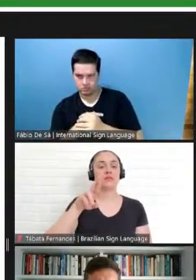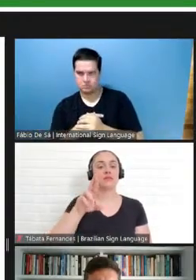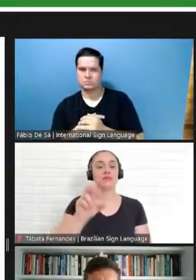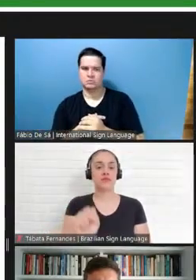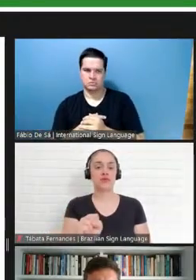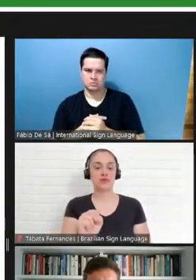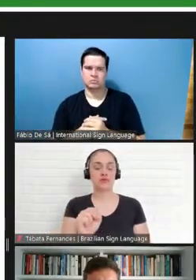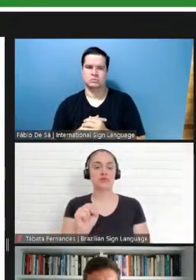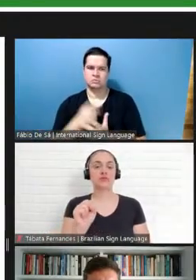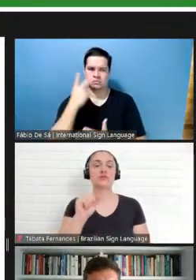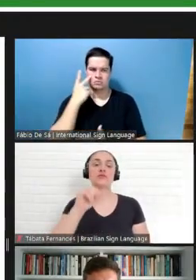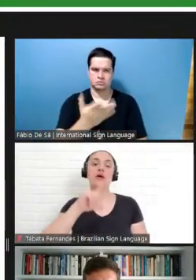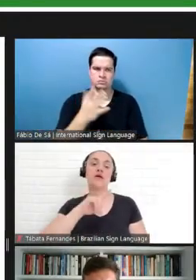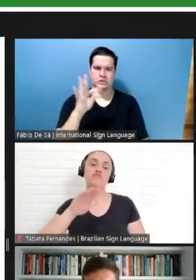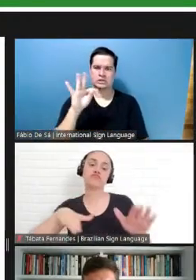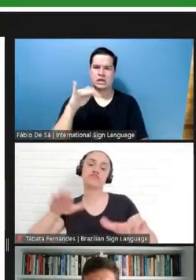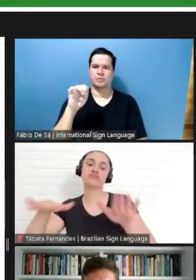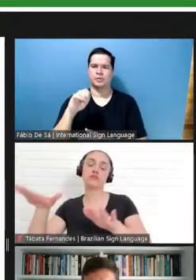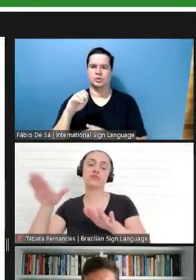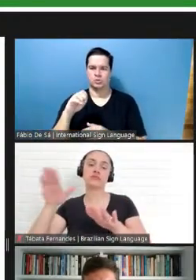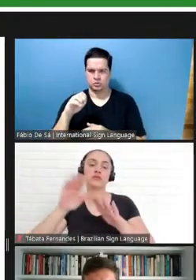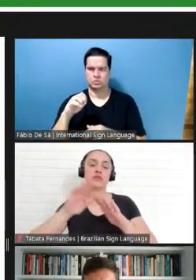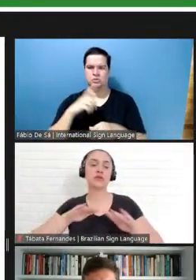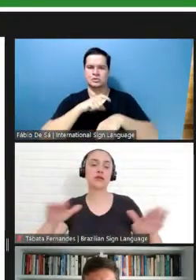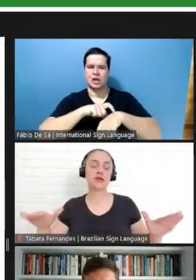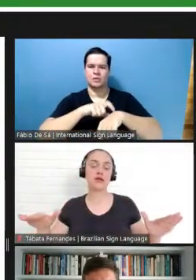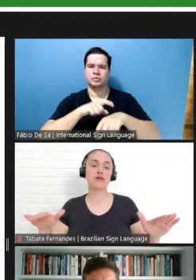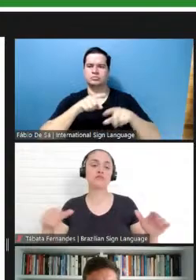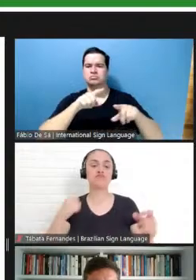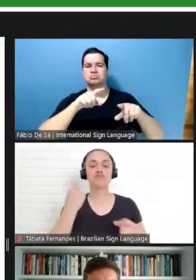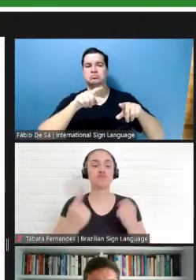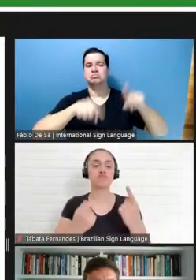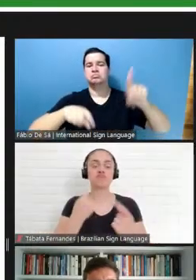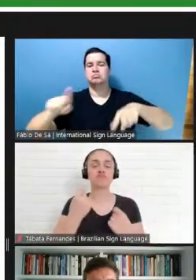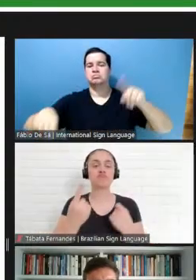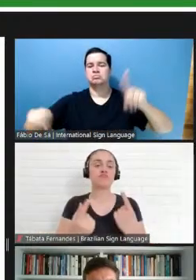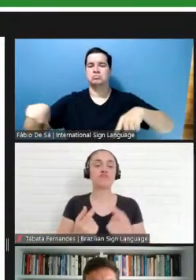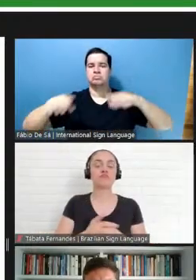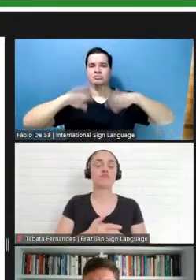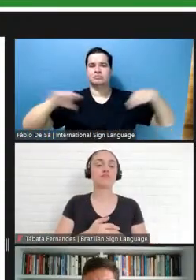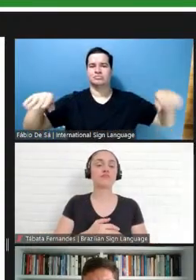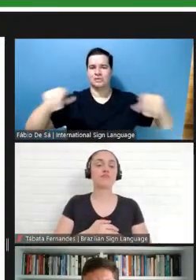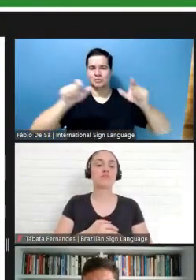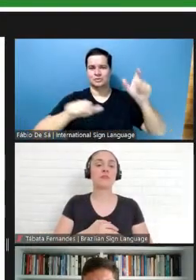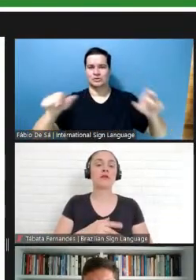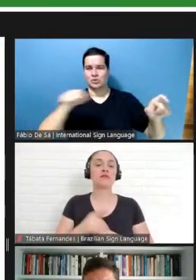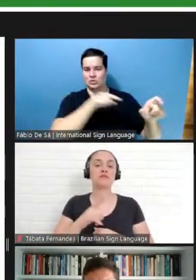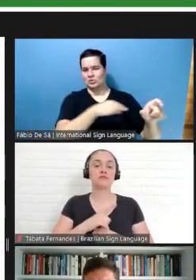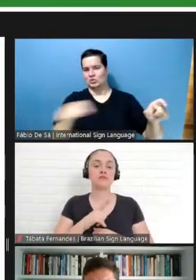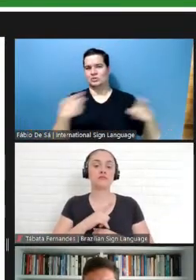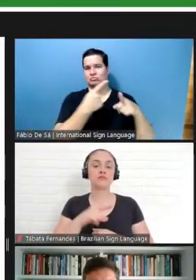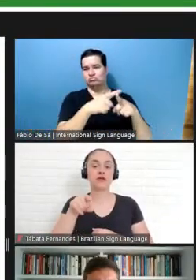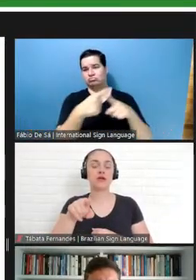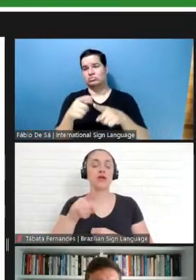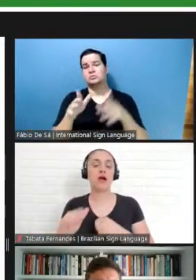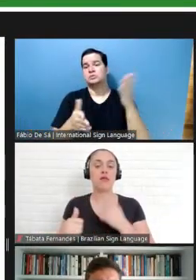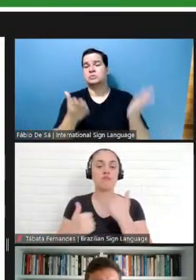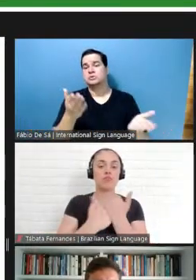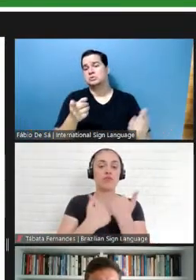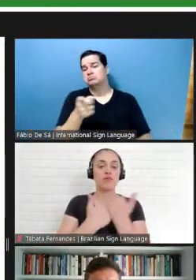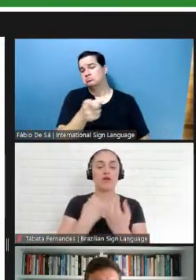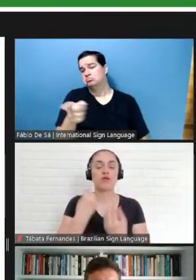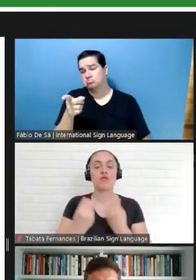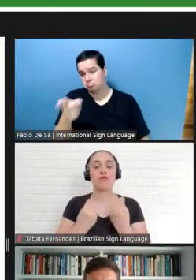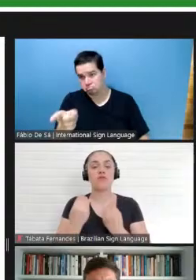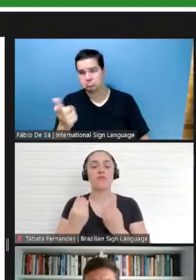particularly those with ADHD, for example, who require some of these types of supports to help them in their classroom with their